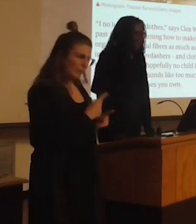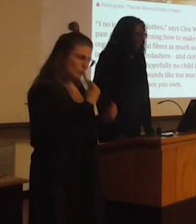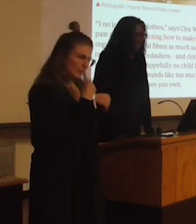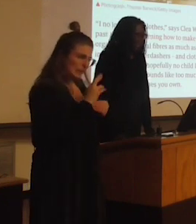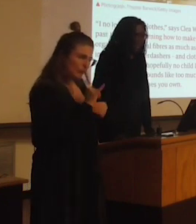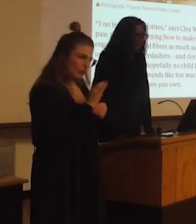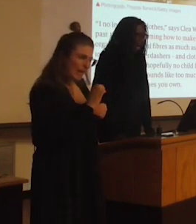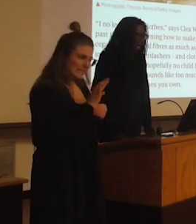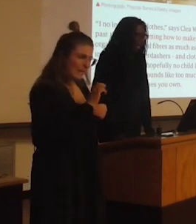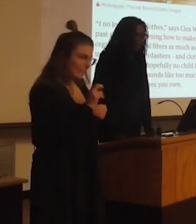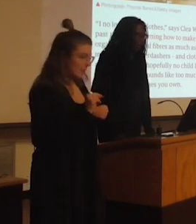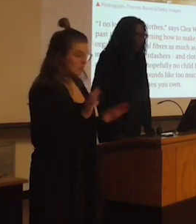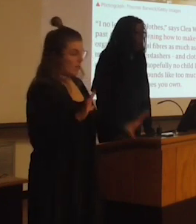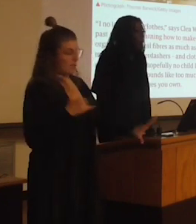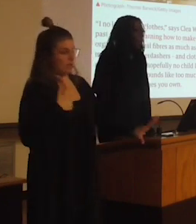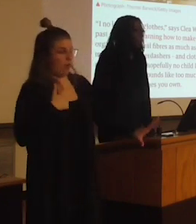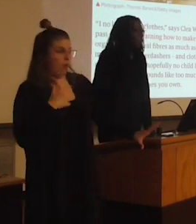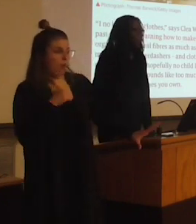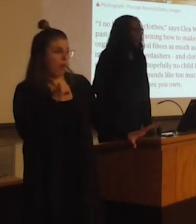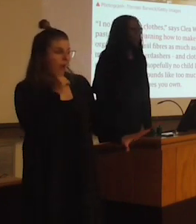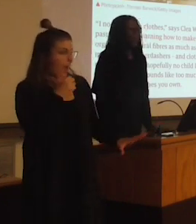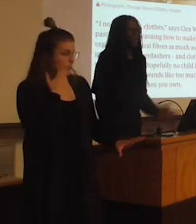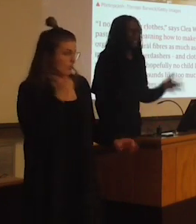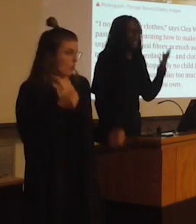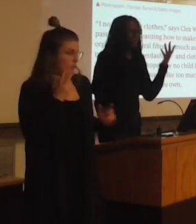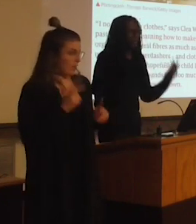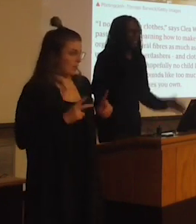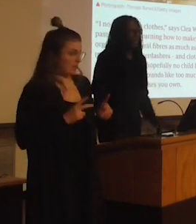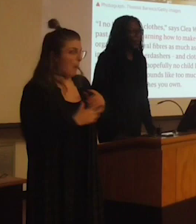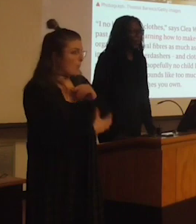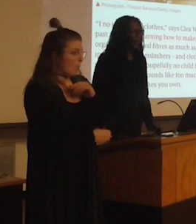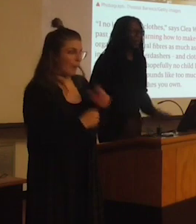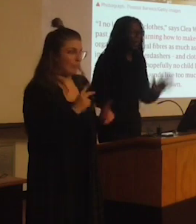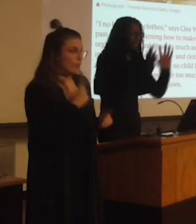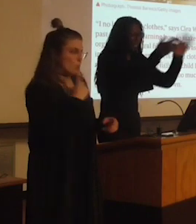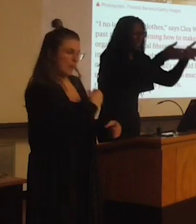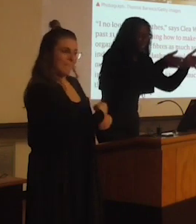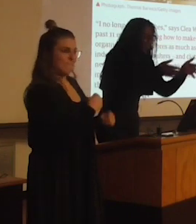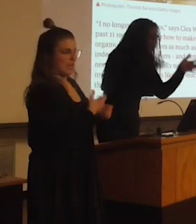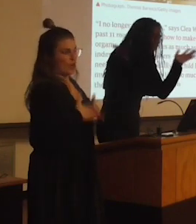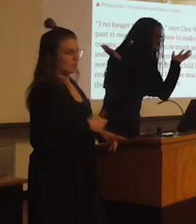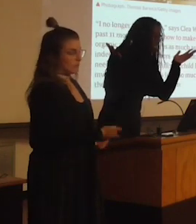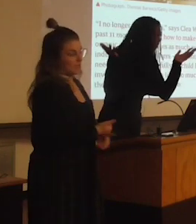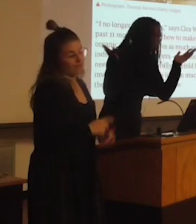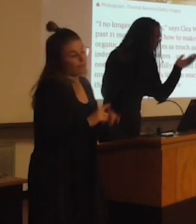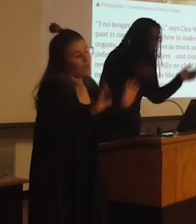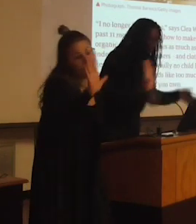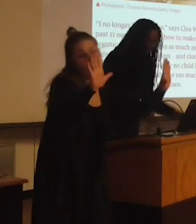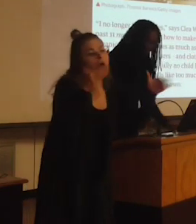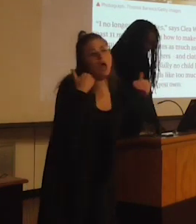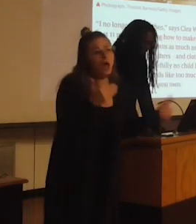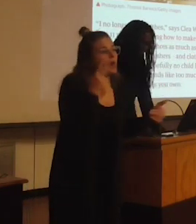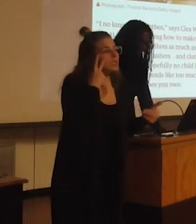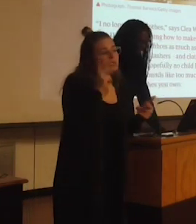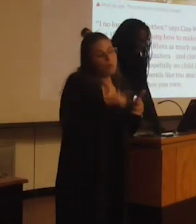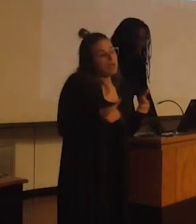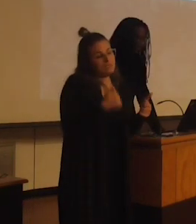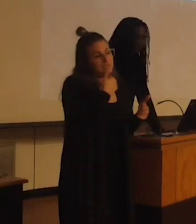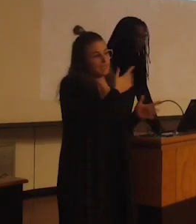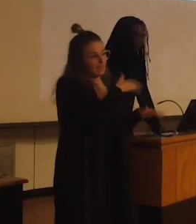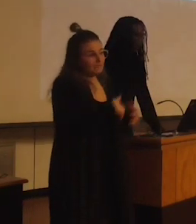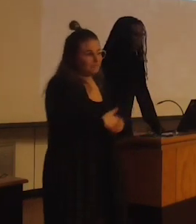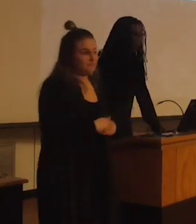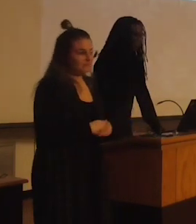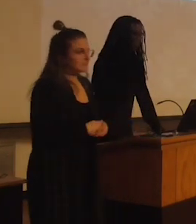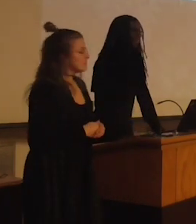rice and beans. And I'm like, I don't know many poor people who have the time to make their own clothes, but let's just continue on the list and see what we come up with.